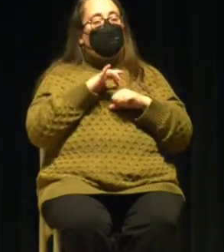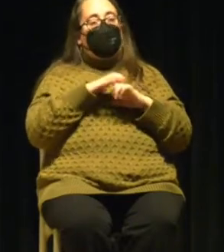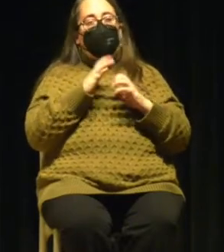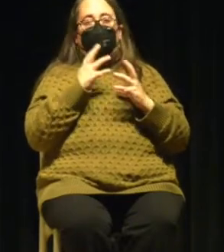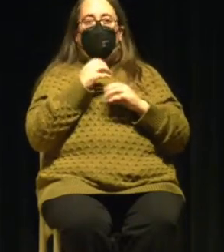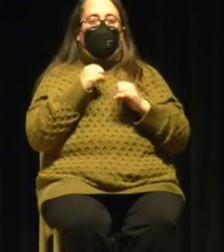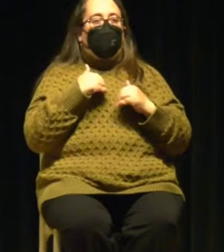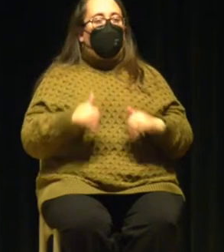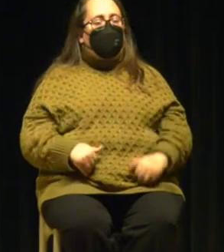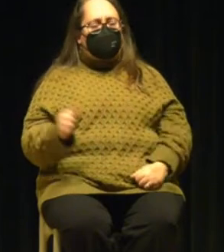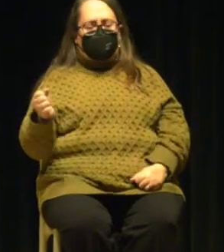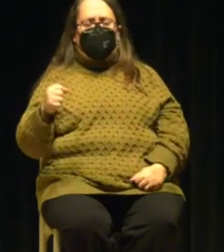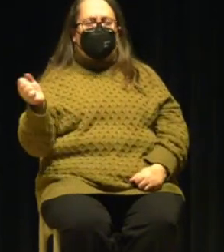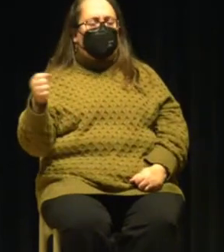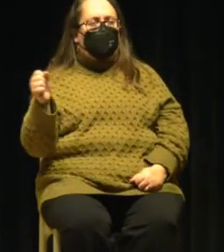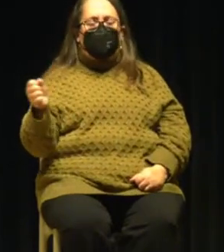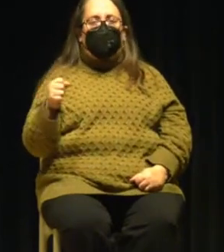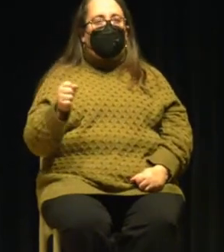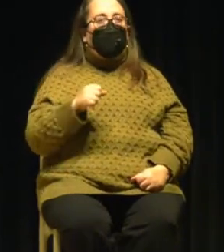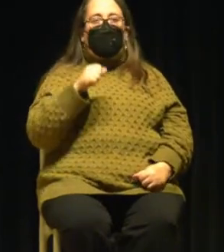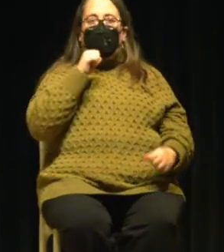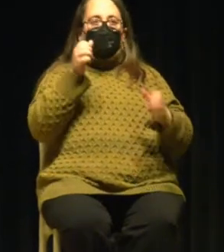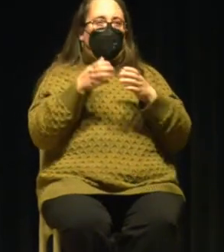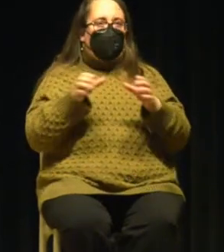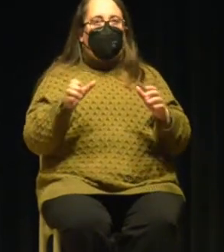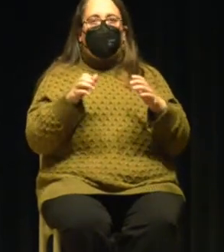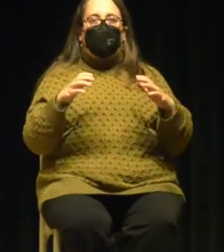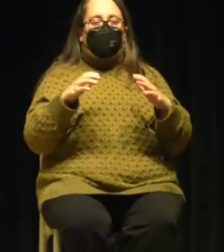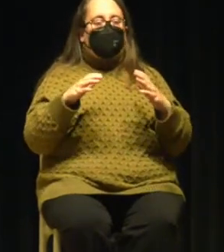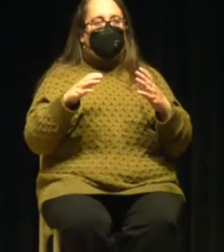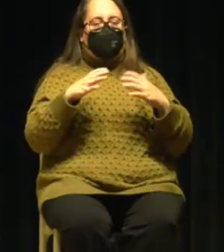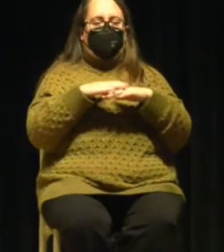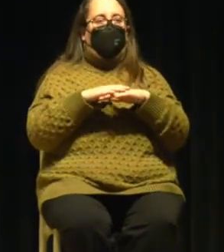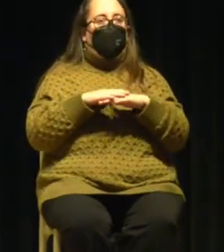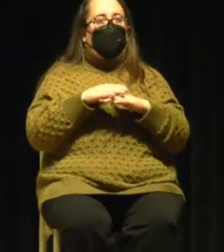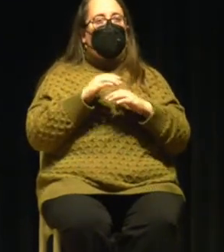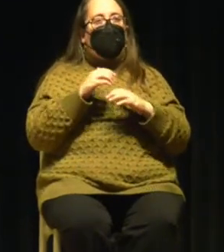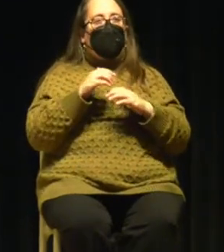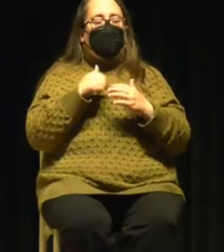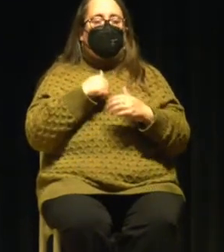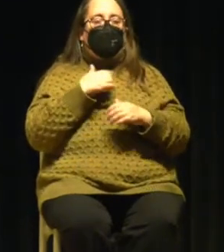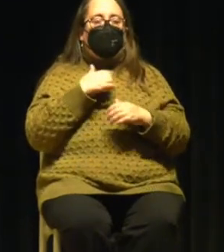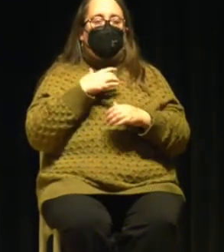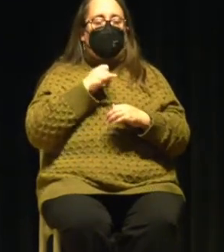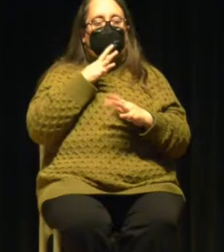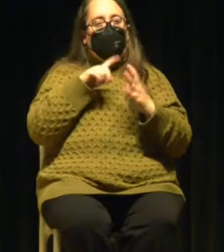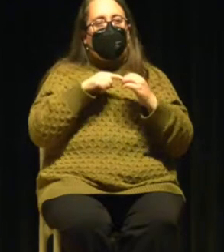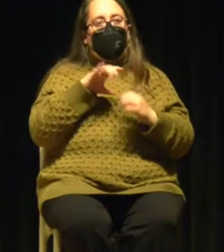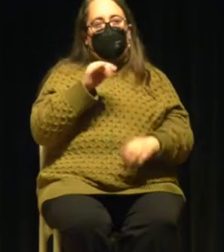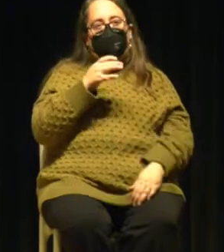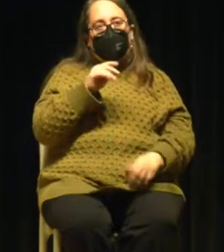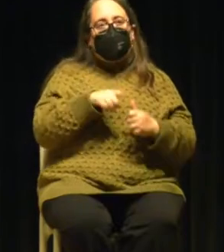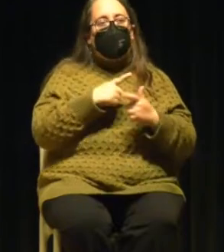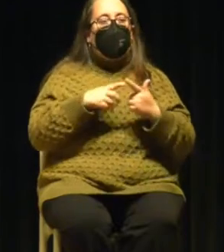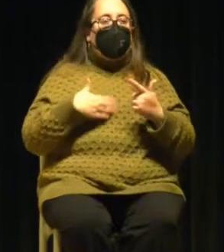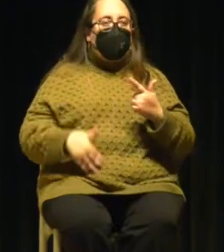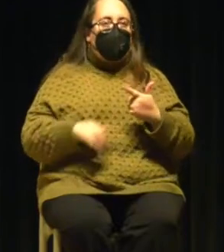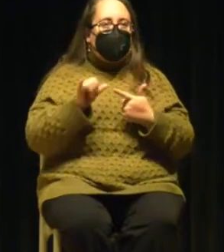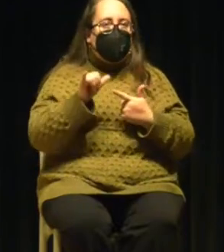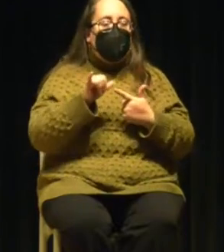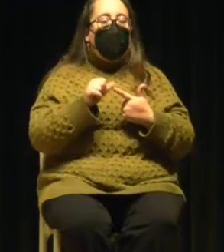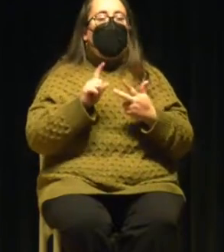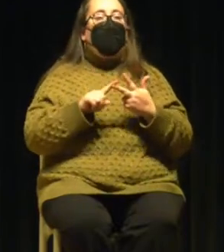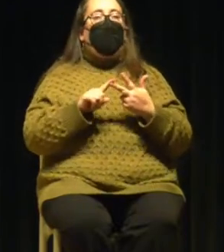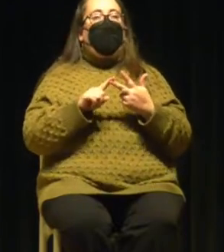in the body. Oh, sure. And that those aren't mutually exclusive. And I like the ways you talk about colorism mm-hmm. and body size. And, you know, you talk